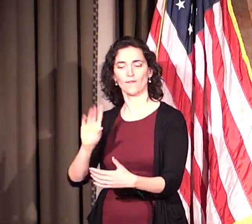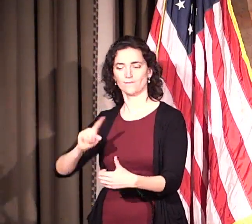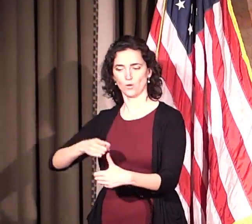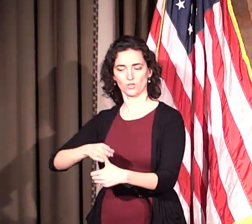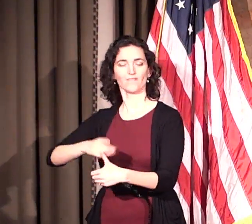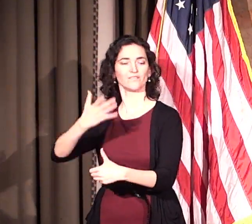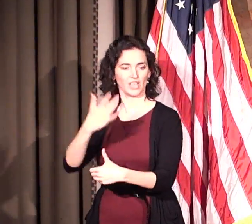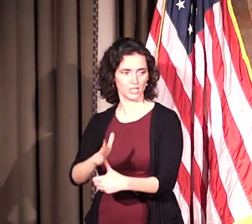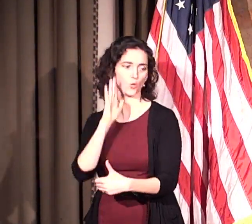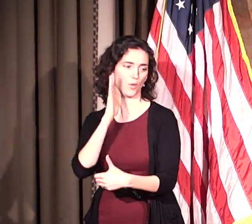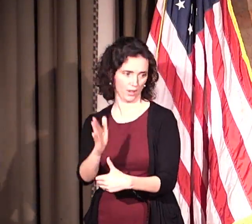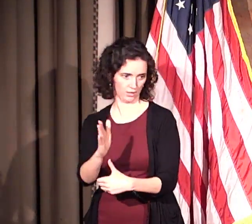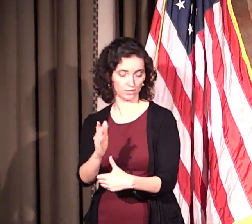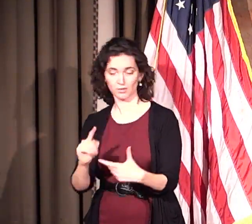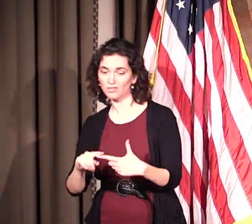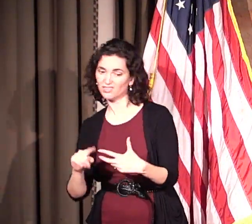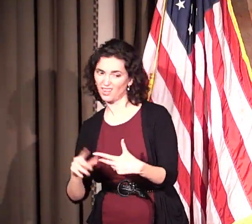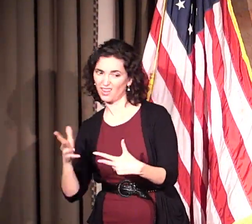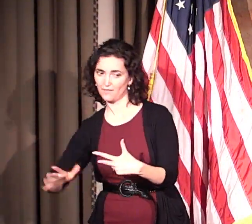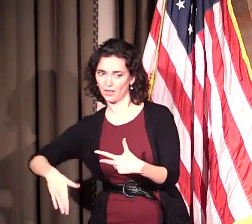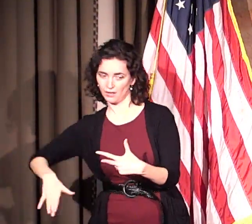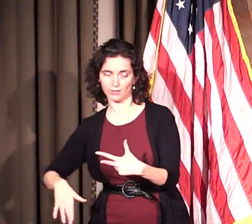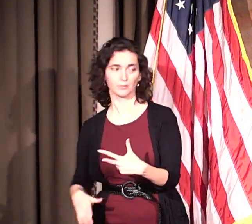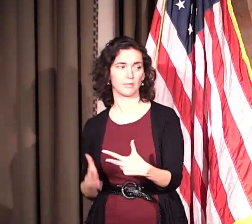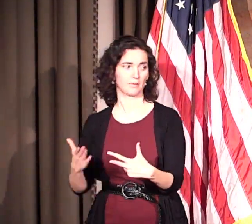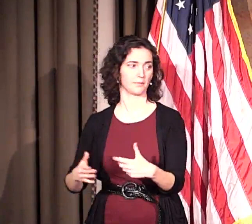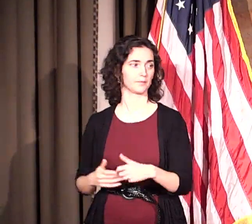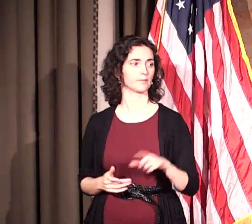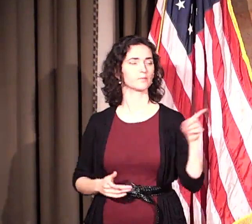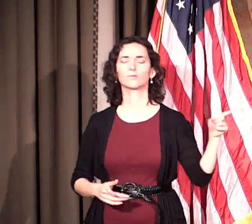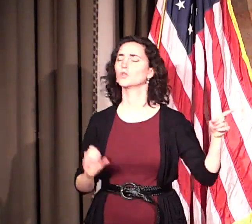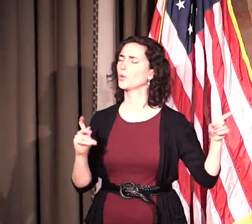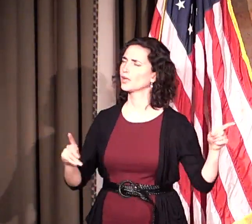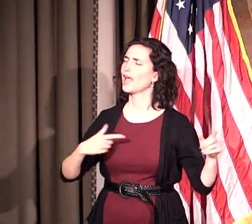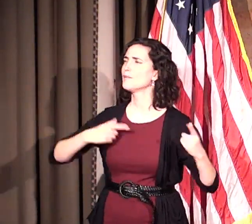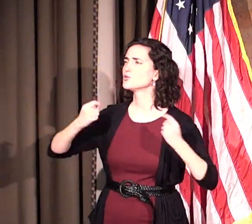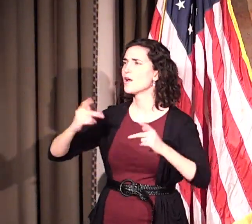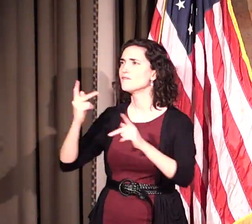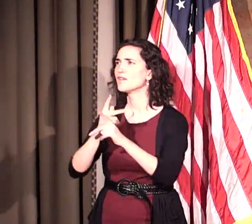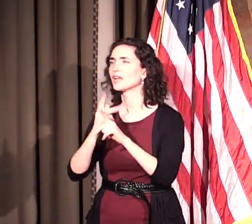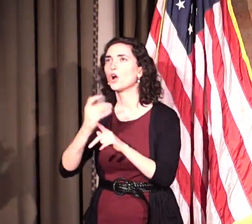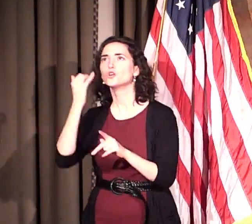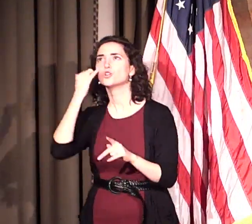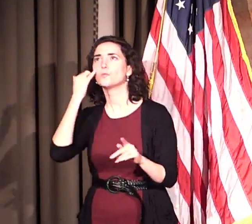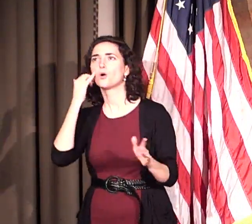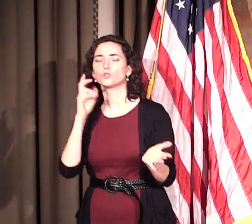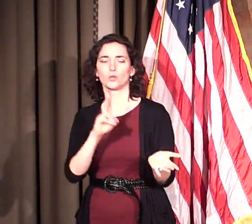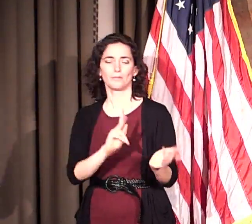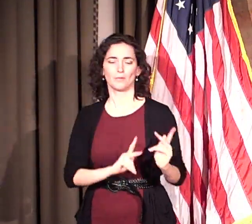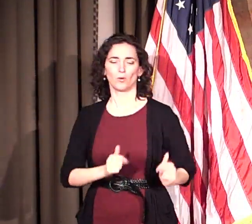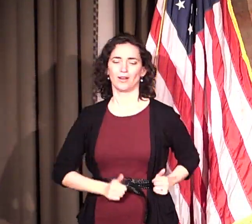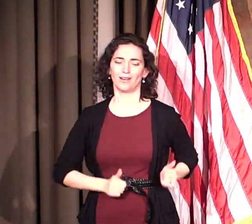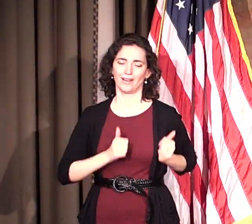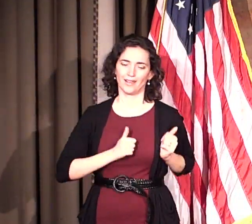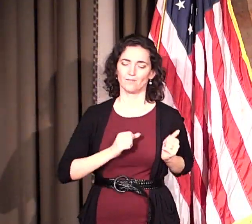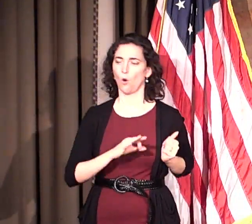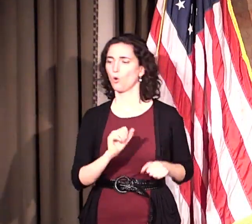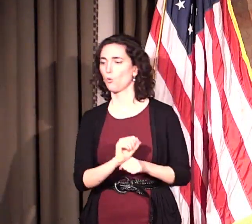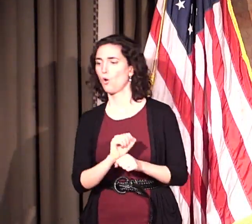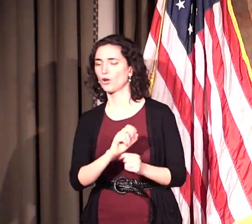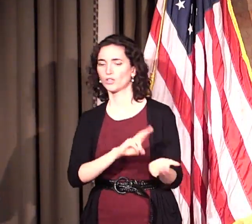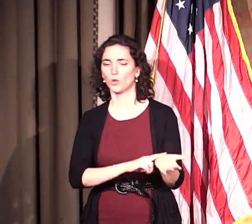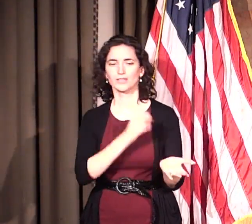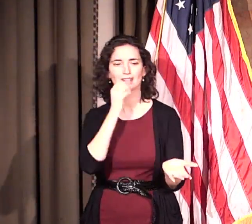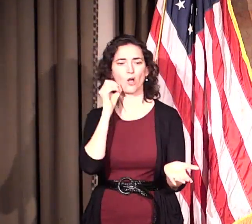visit. Okay, so people want, I guess I'm trying to figure out what happens if nursing home residents or staff